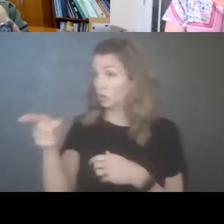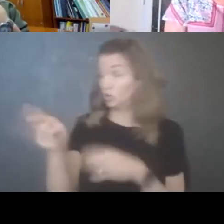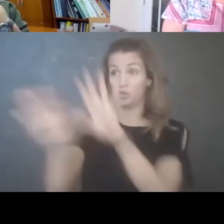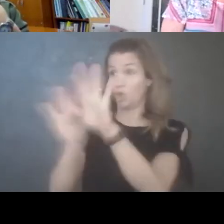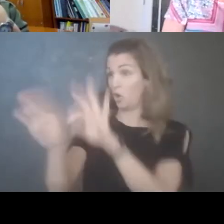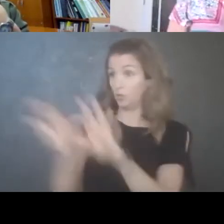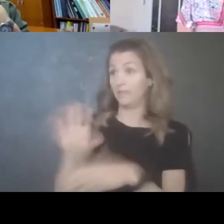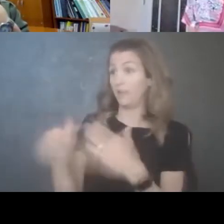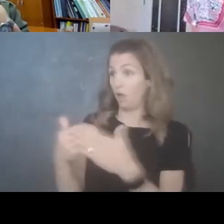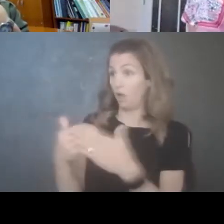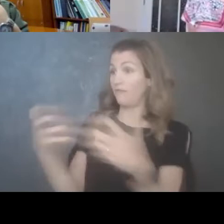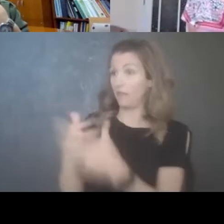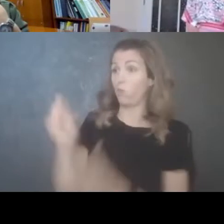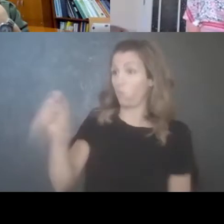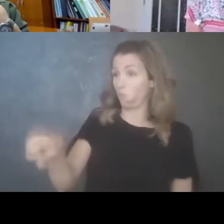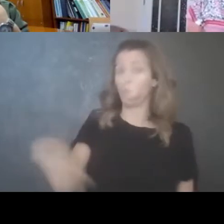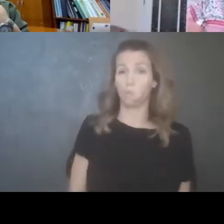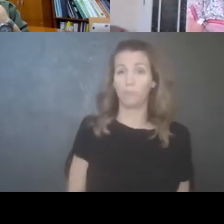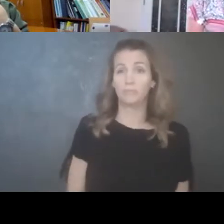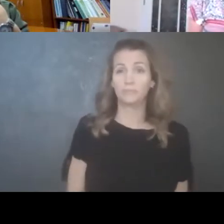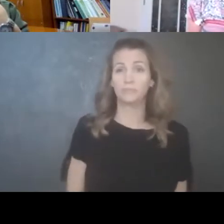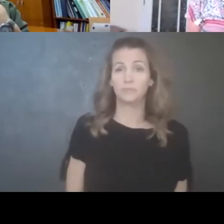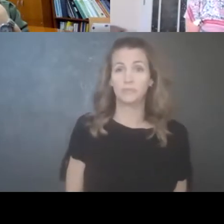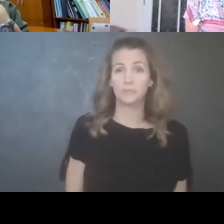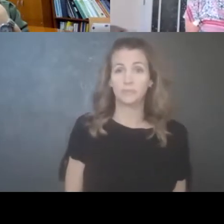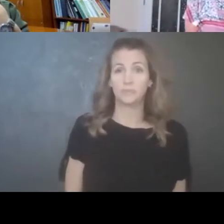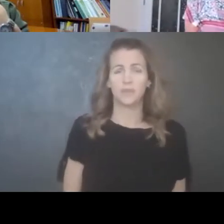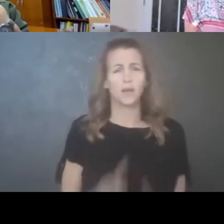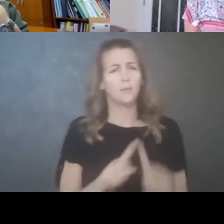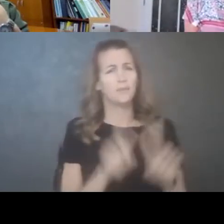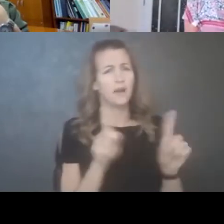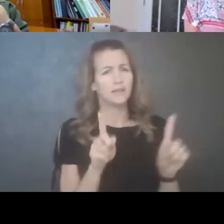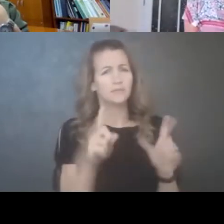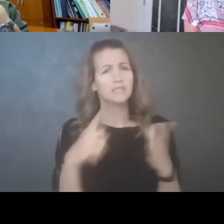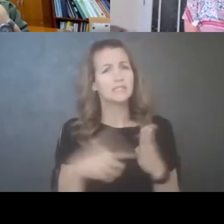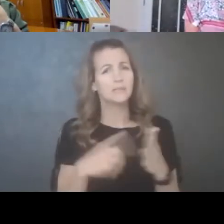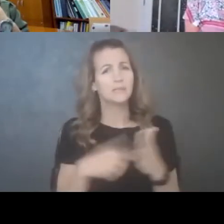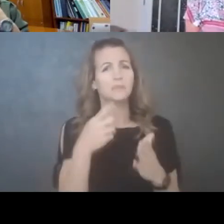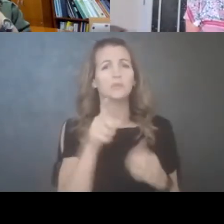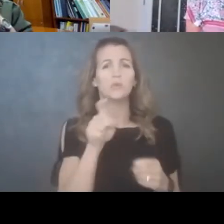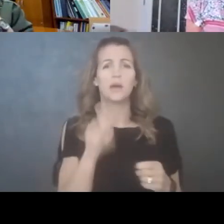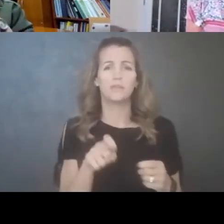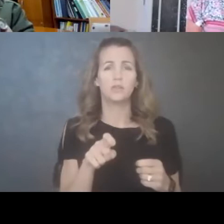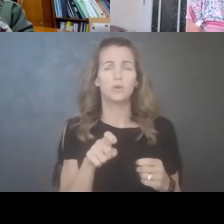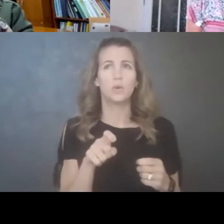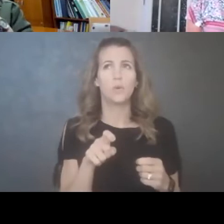Yes. We did get them all to fit. Yet sometimes you have to,